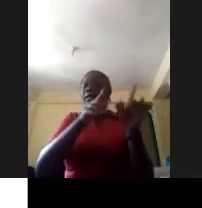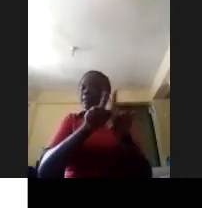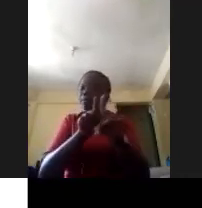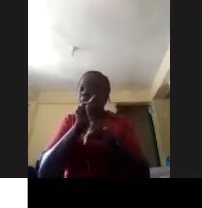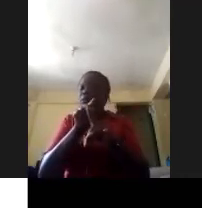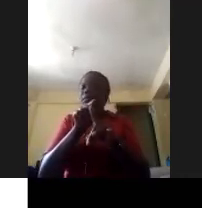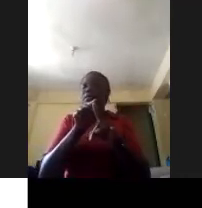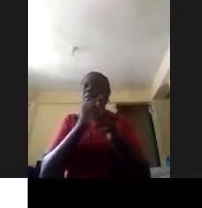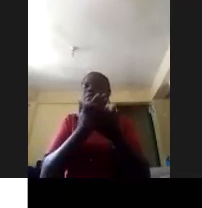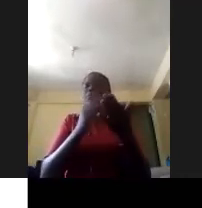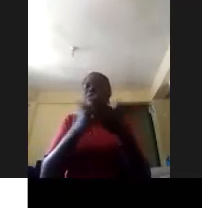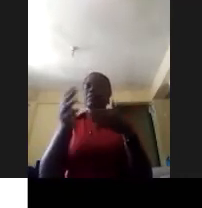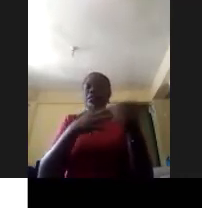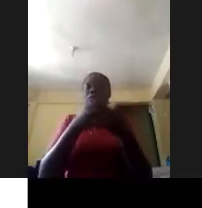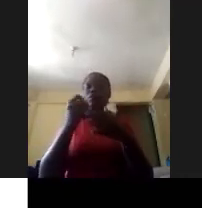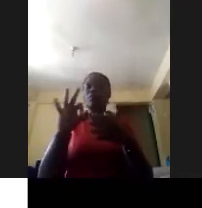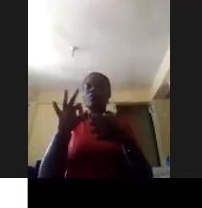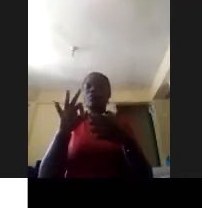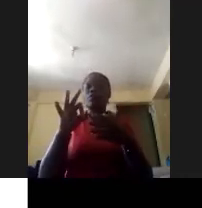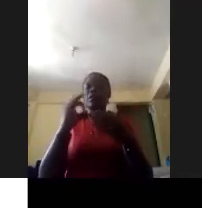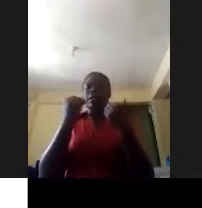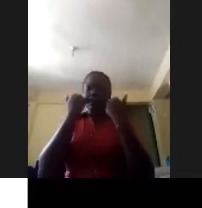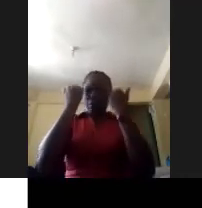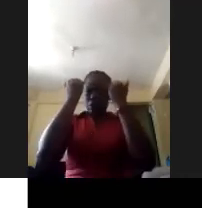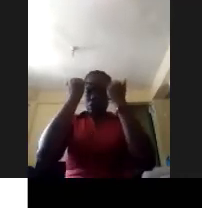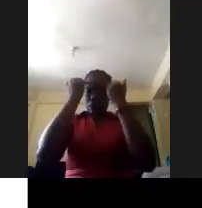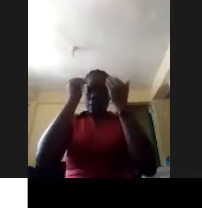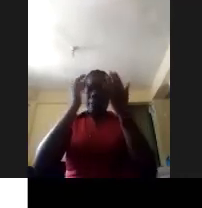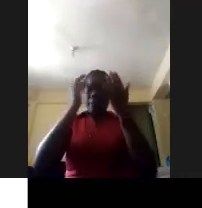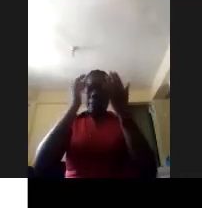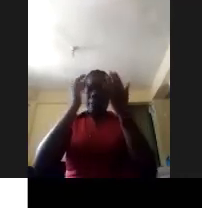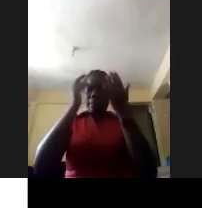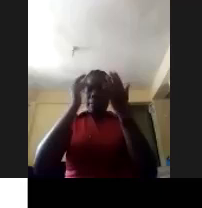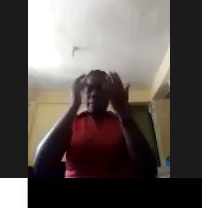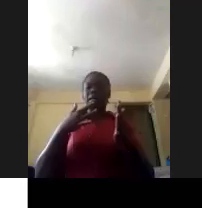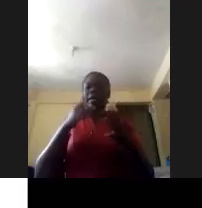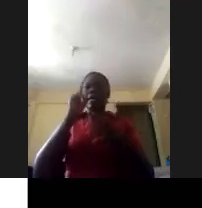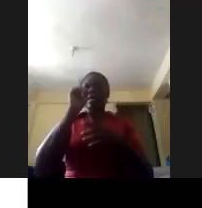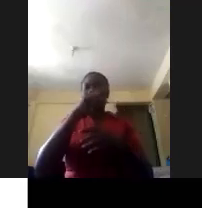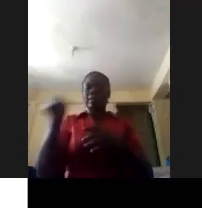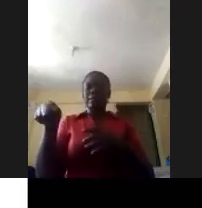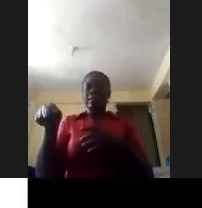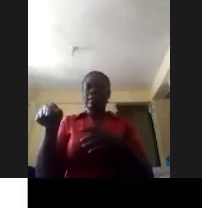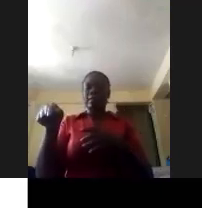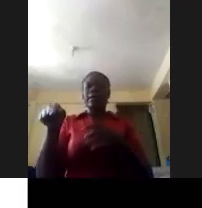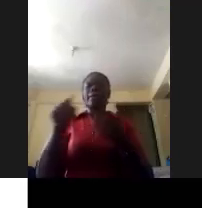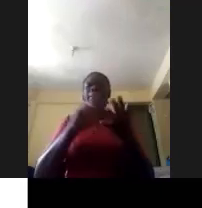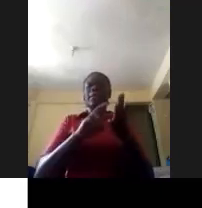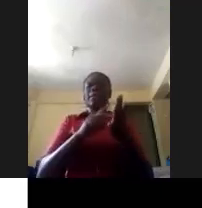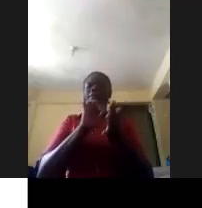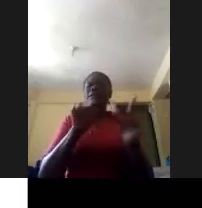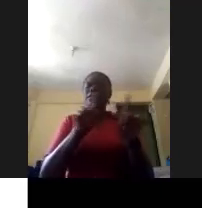of depression. Feelings of worthlessness or excessive guilt. Yeah, and this is so much interlinked